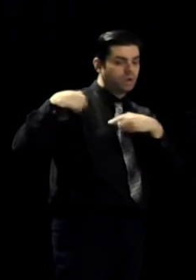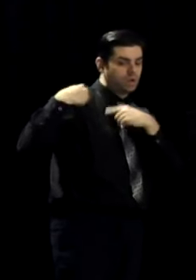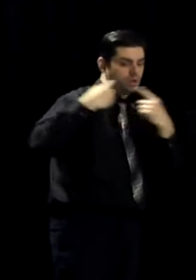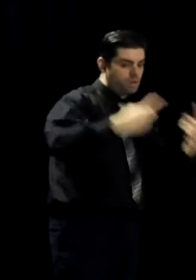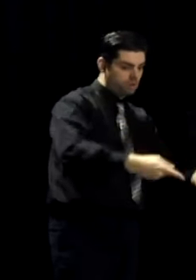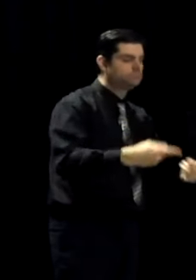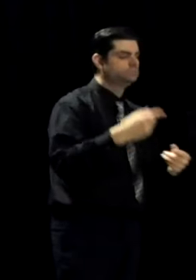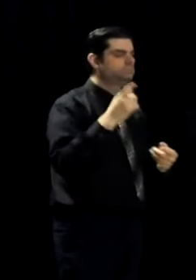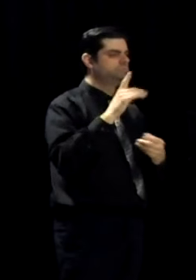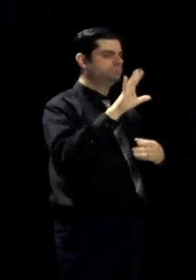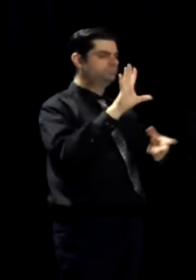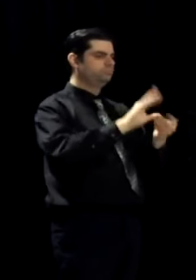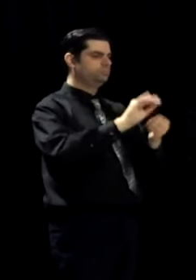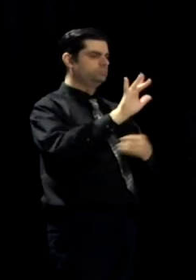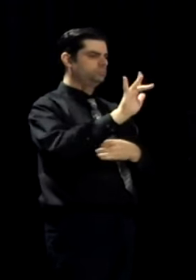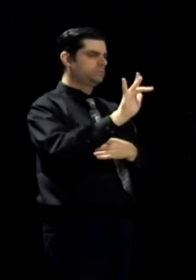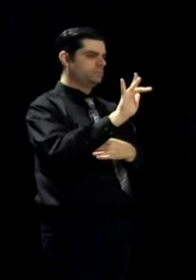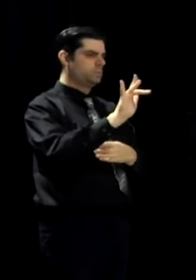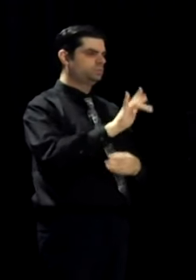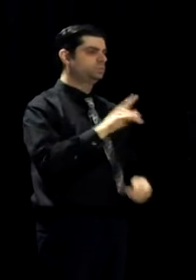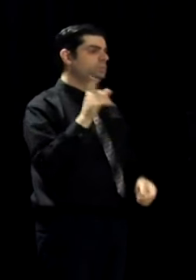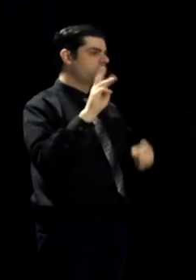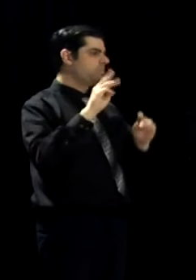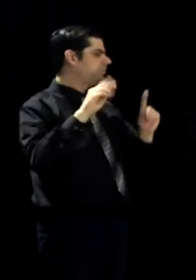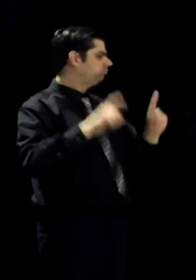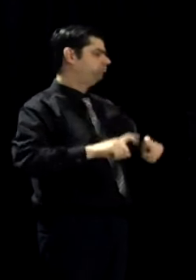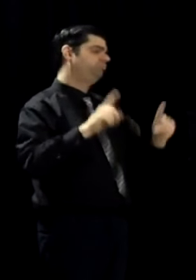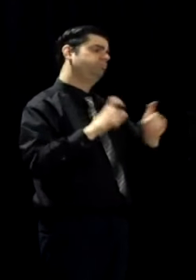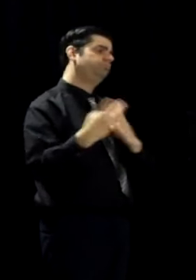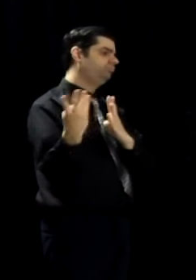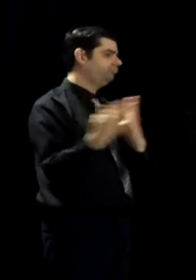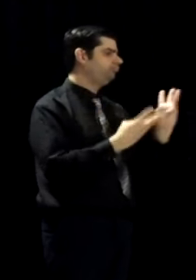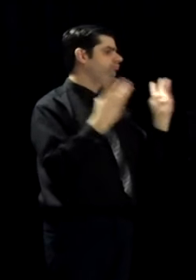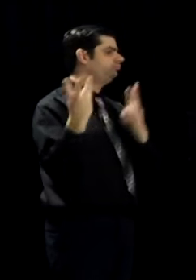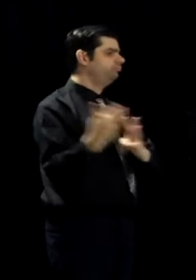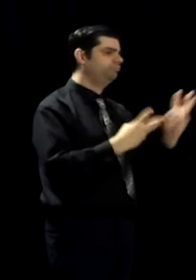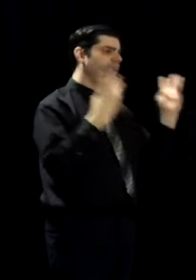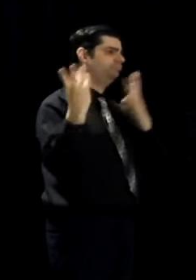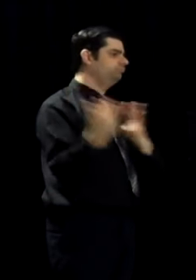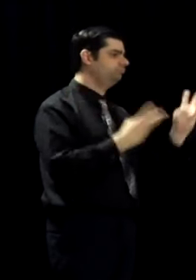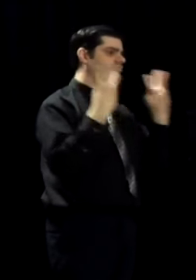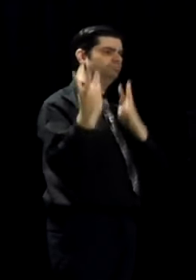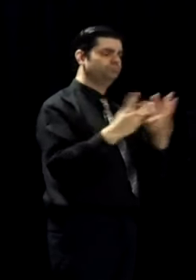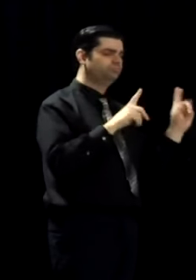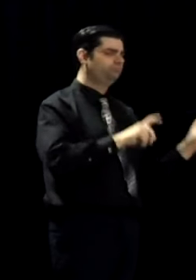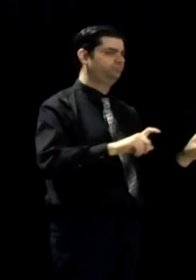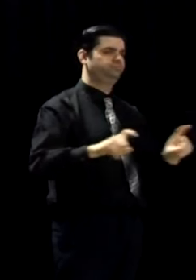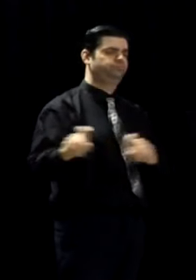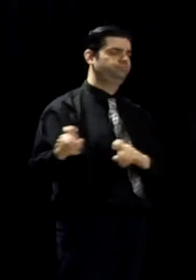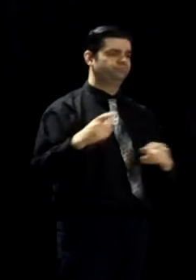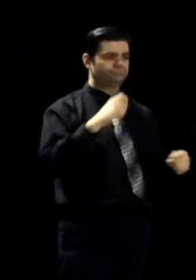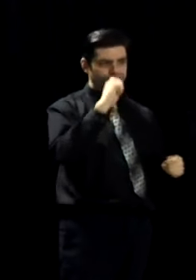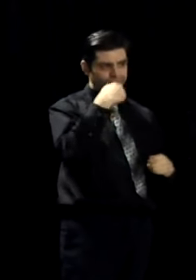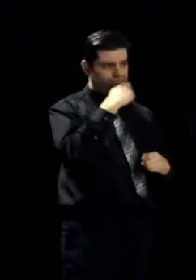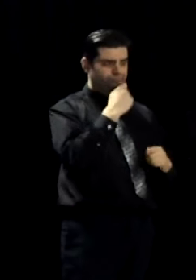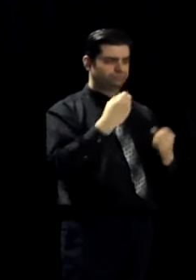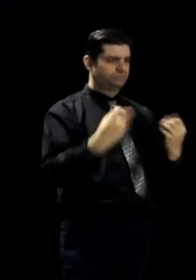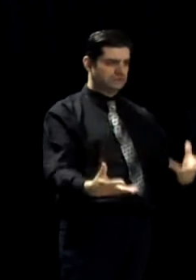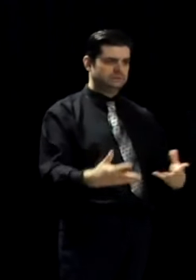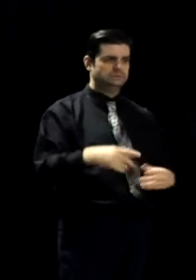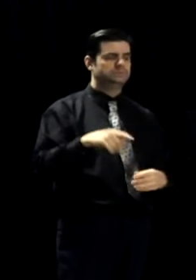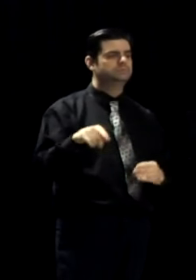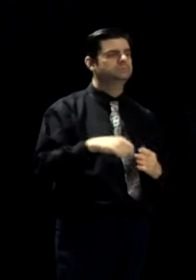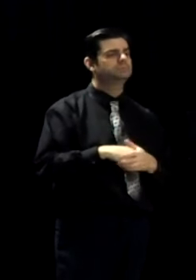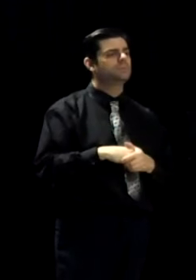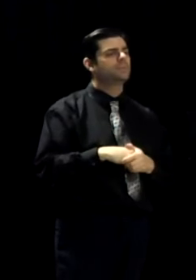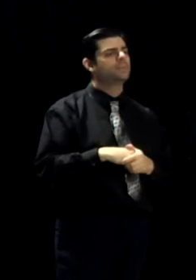proactive testing of asymptomatics. When you add that in with the way that they get screened, the rate at which